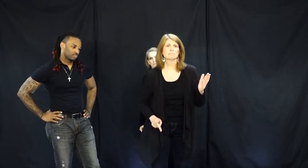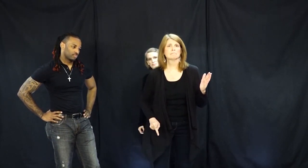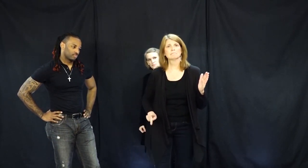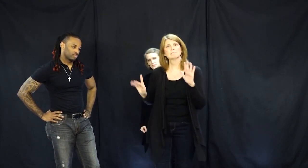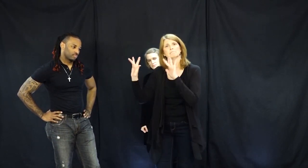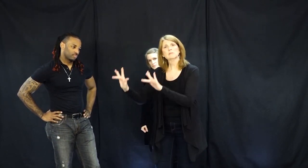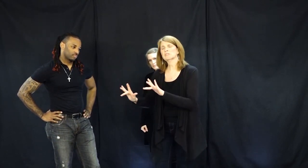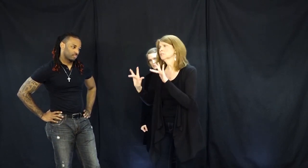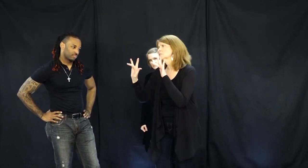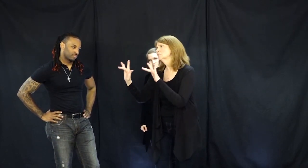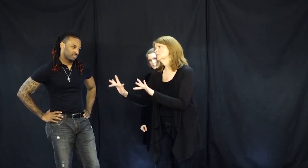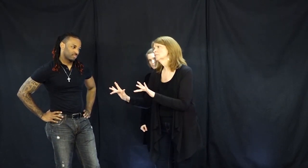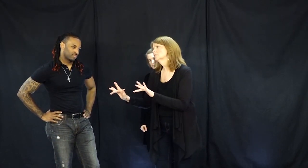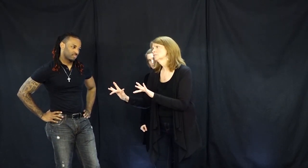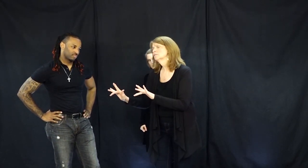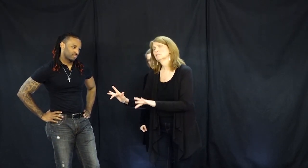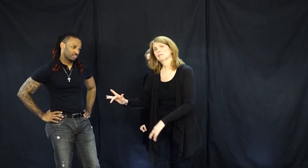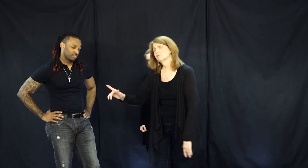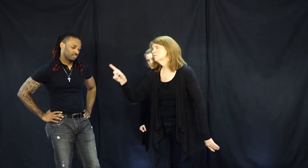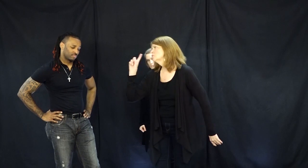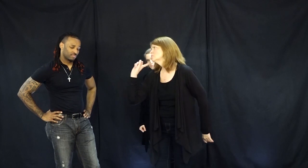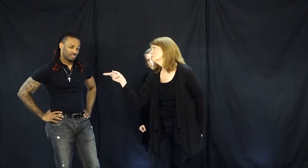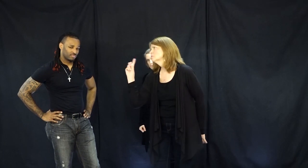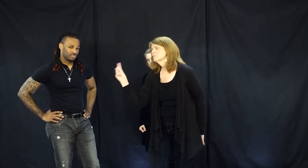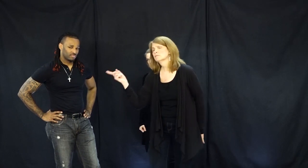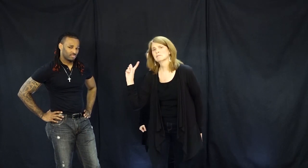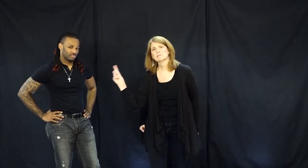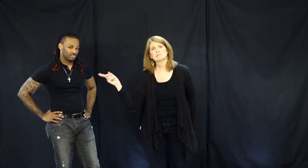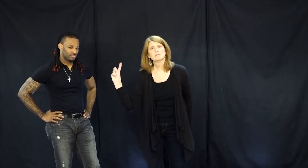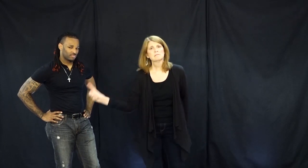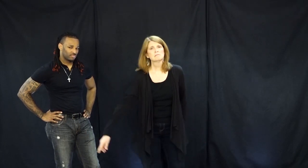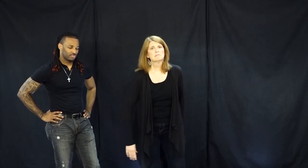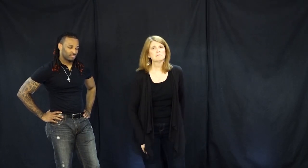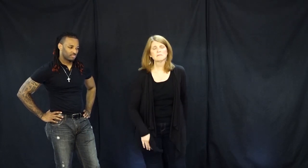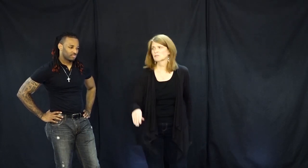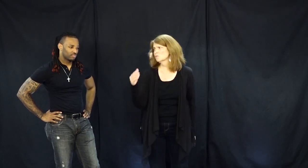his mercy. For shame, for